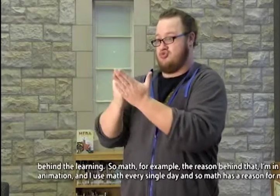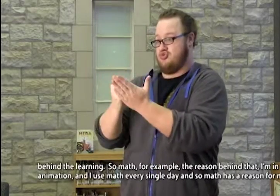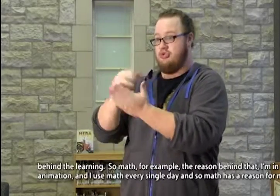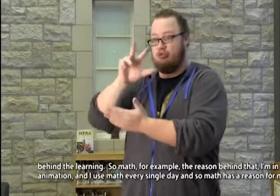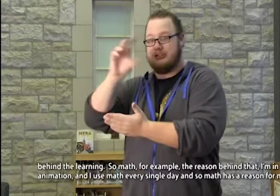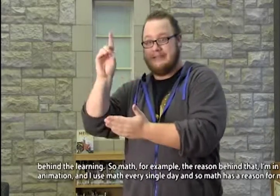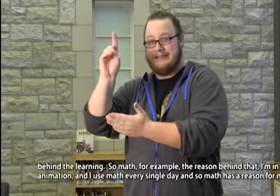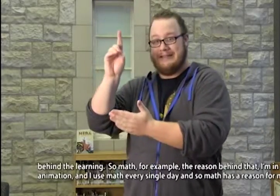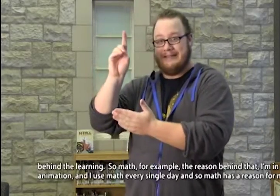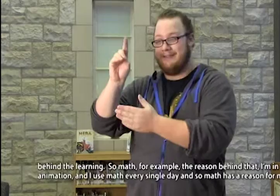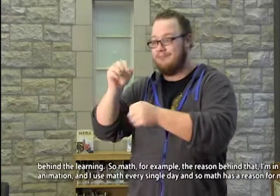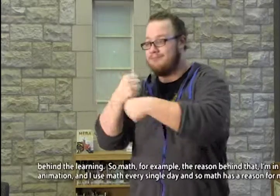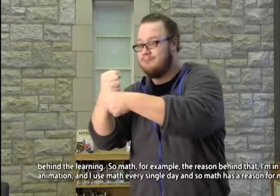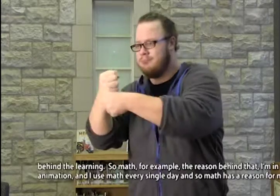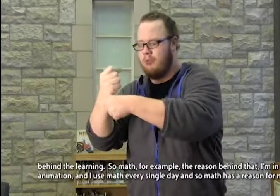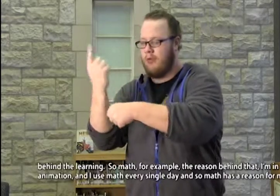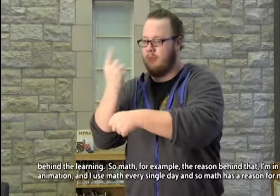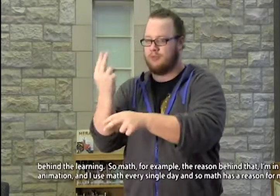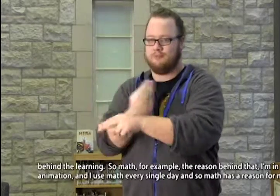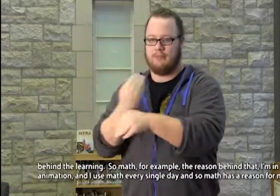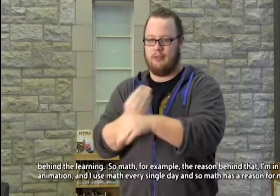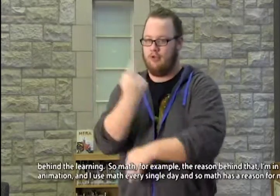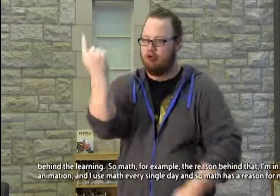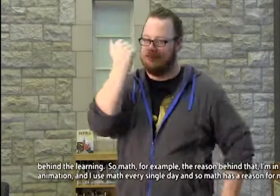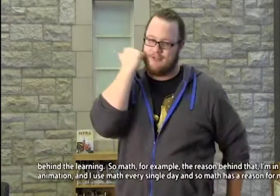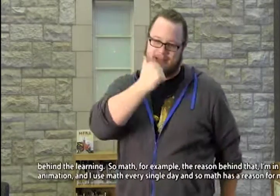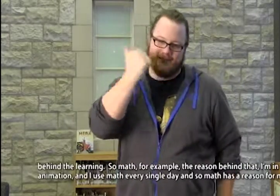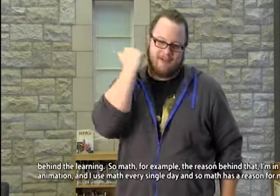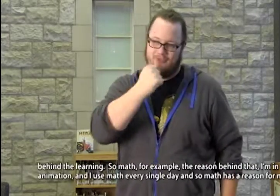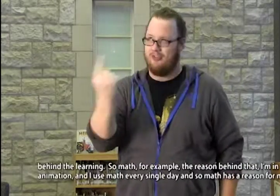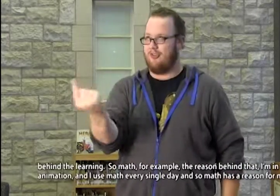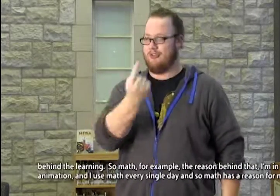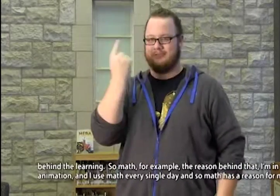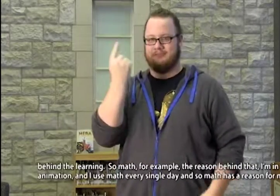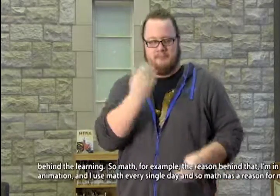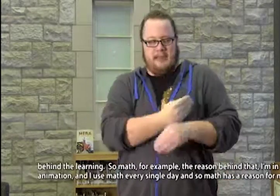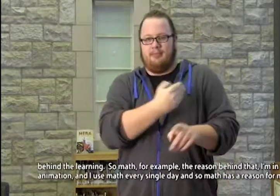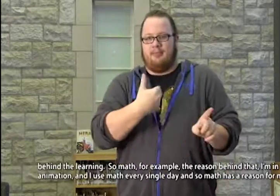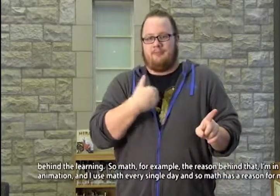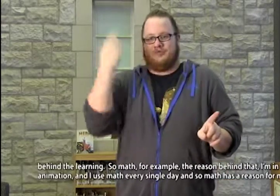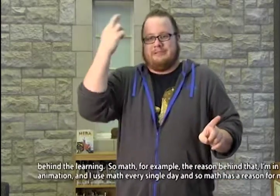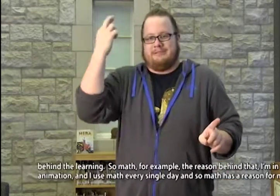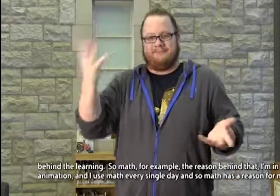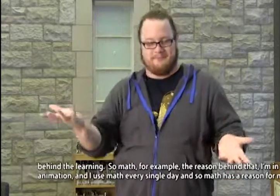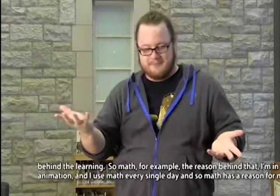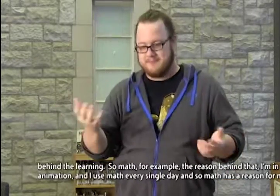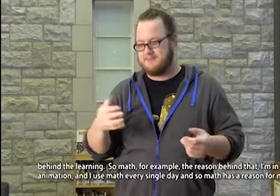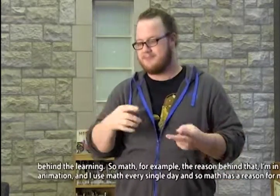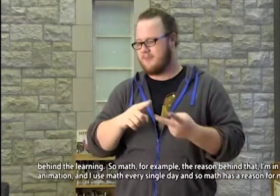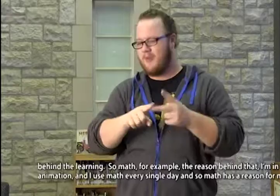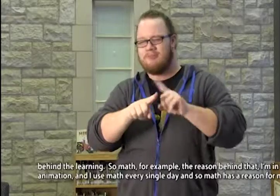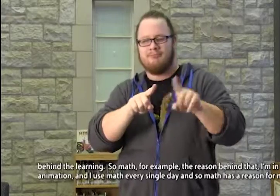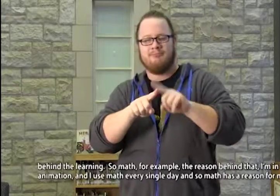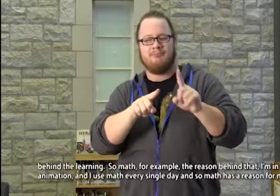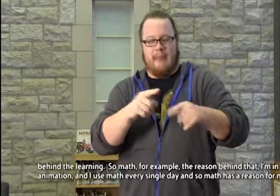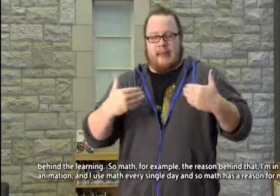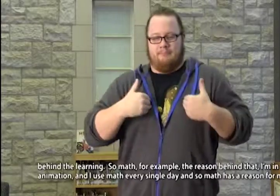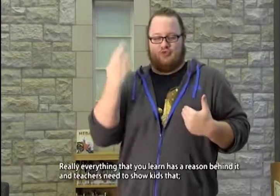I'm in 3D animation, and I use math every single day. And so math has a reason for me. And